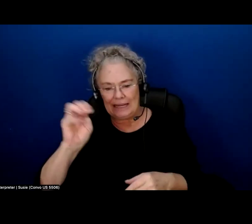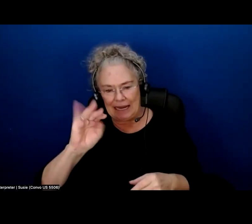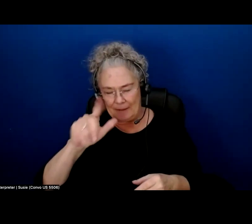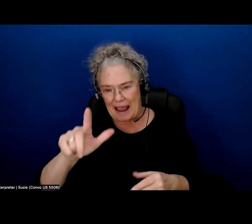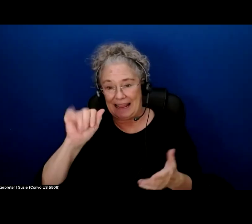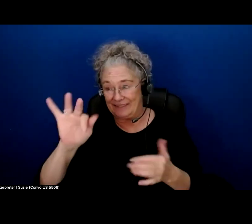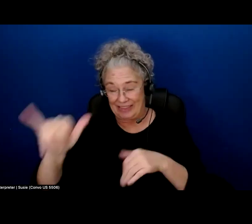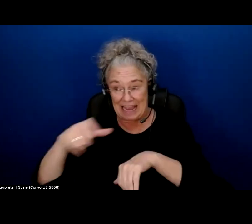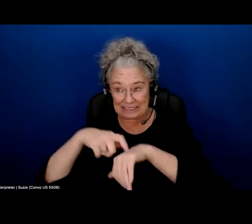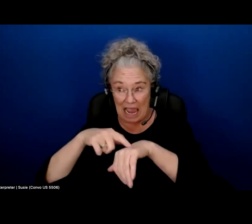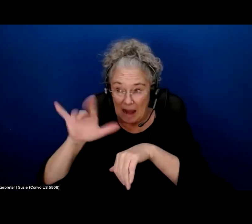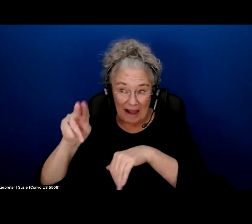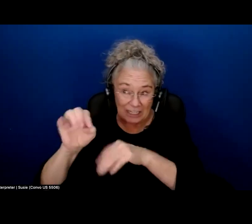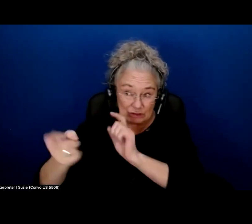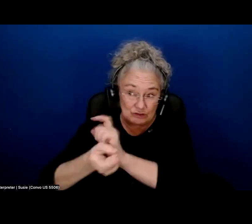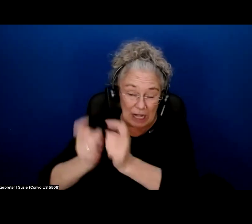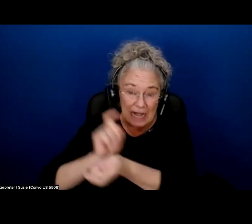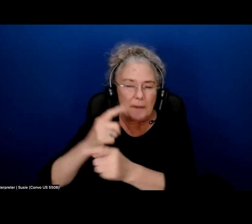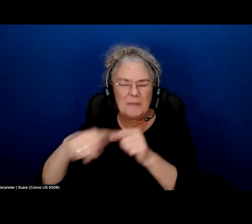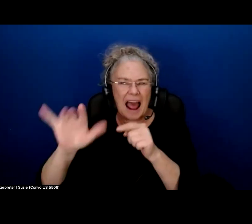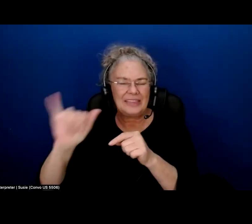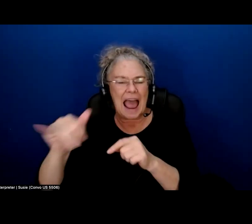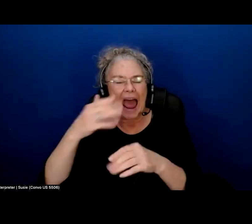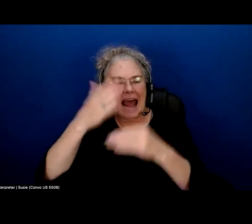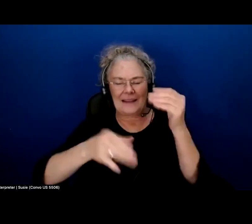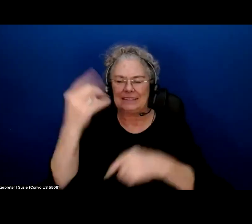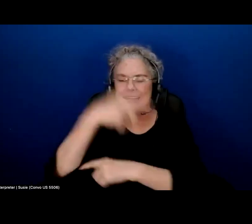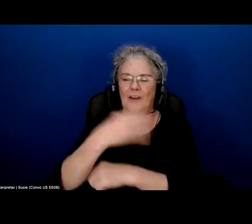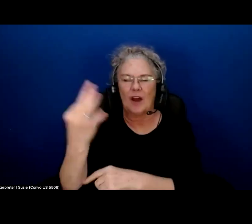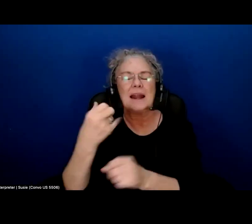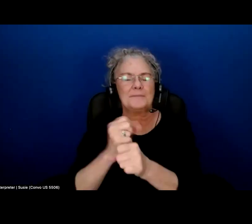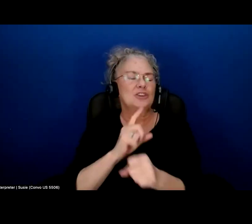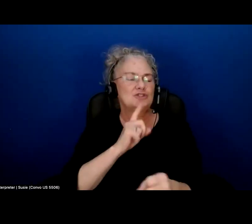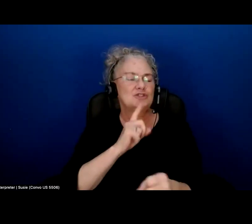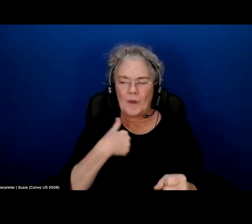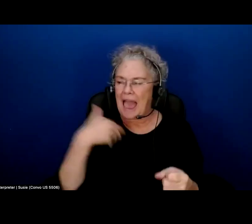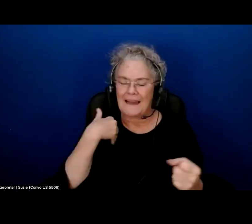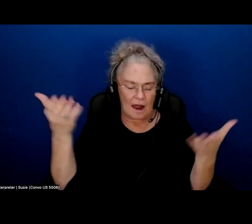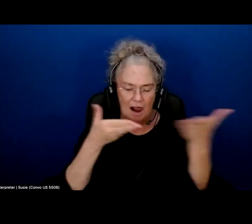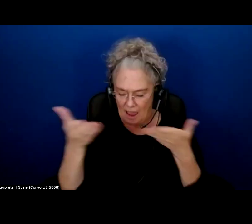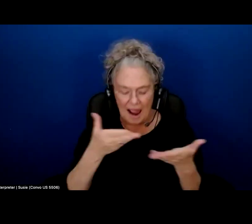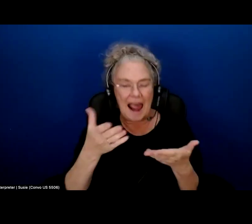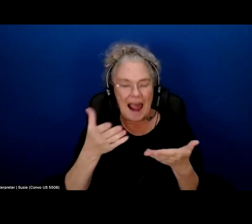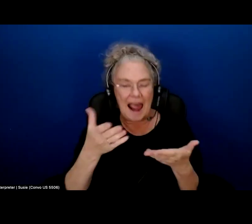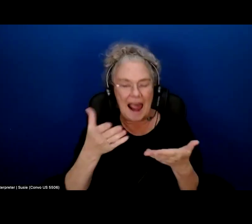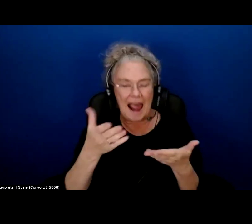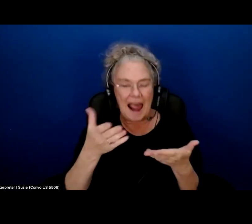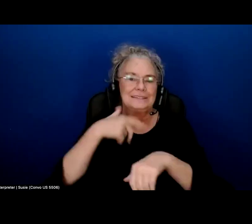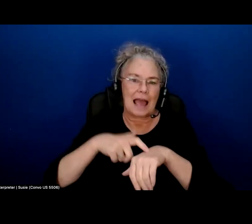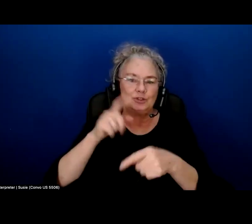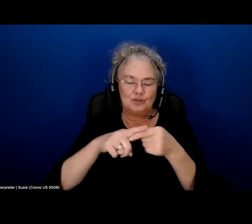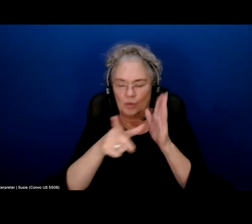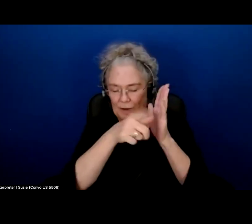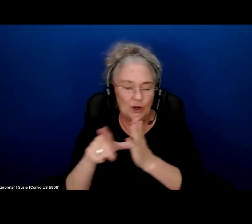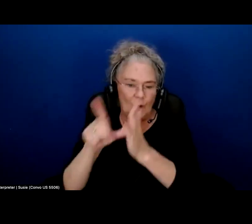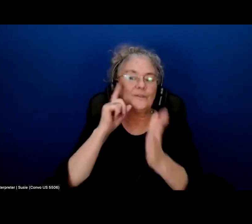that timeline changes, but by the end of that day, Friday would be great to make sure that we have some time to send that out and review for